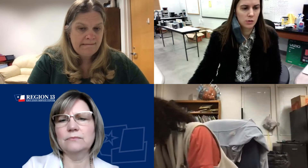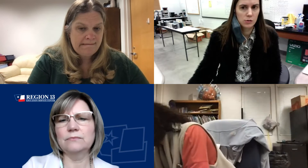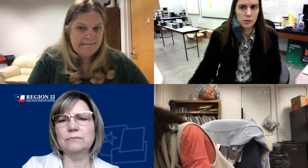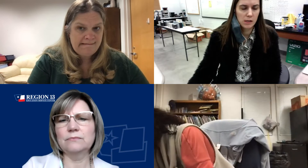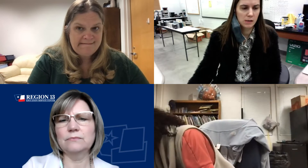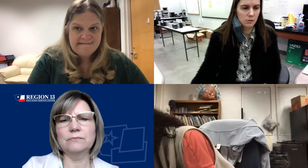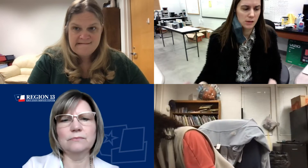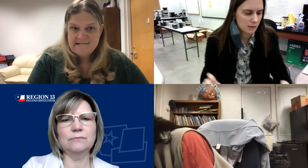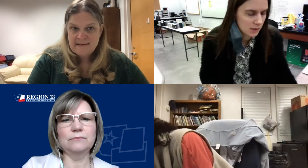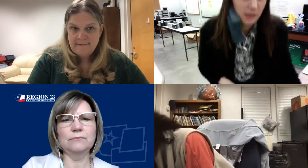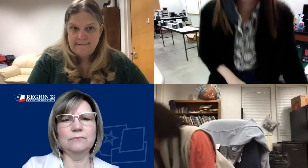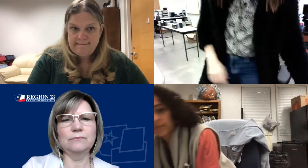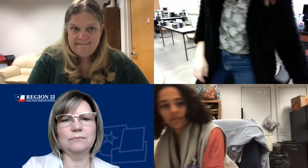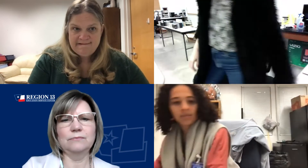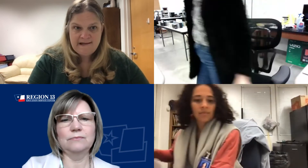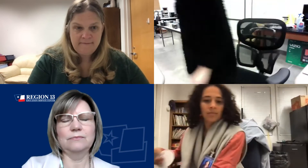okay.